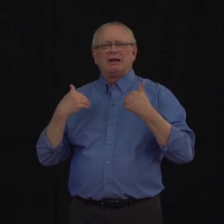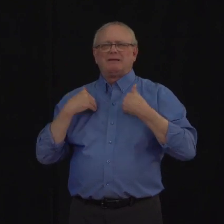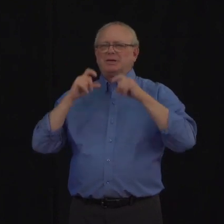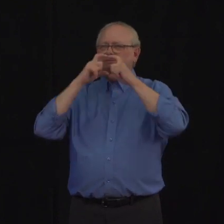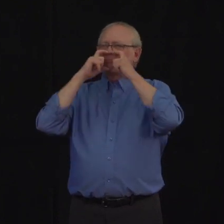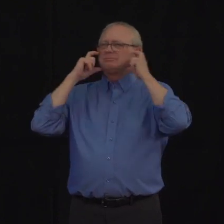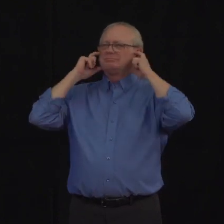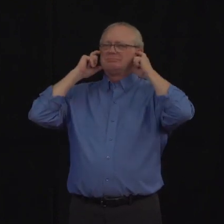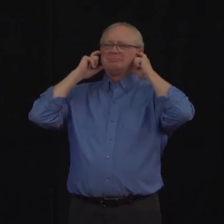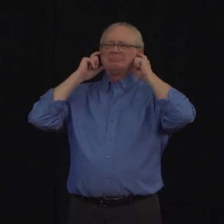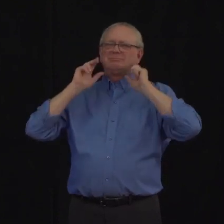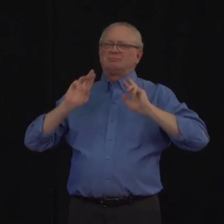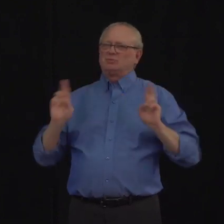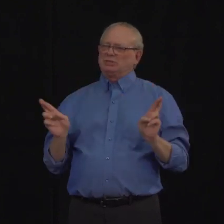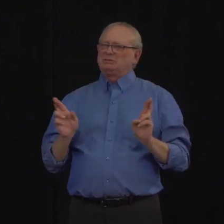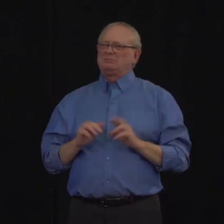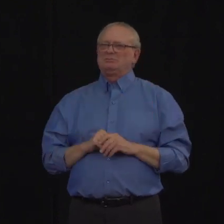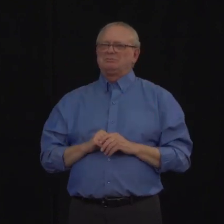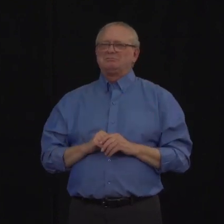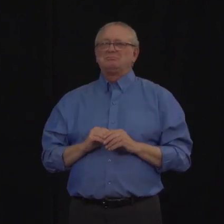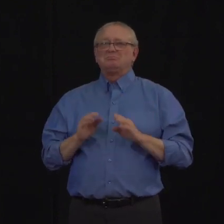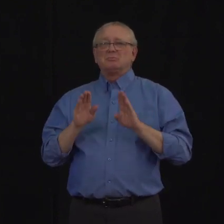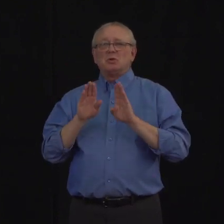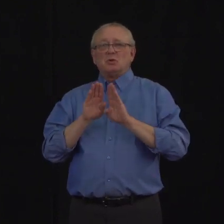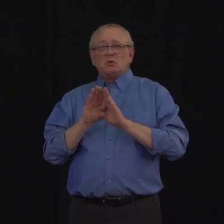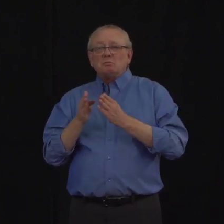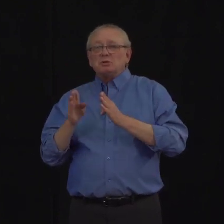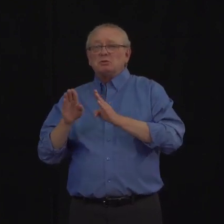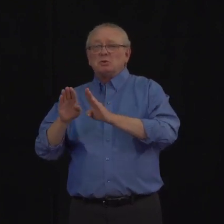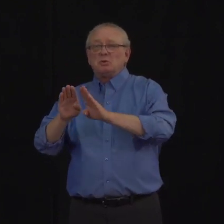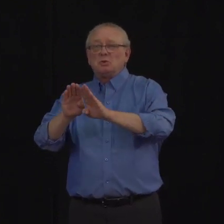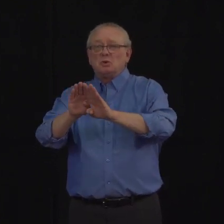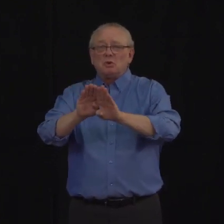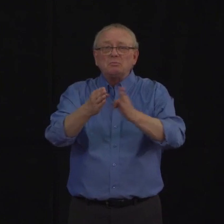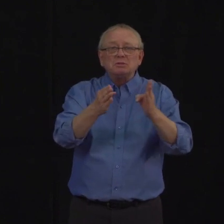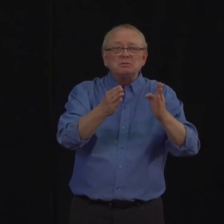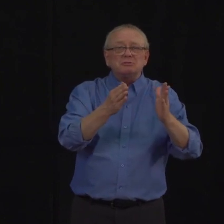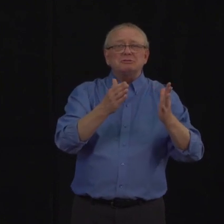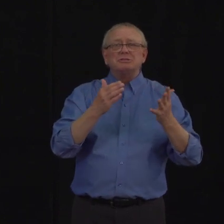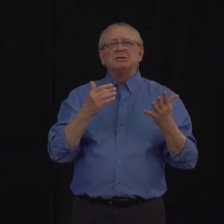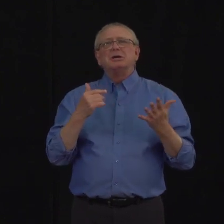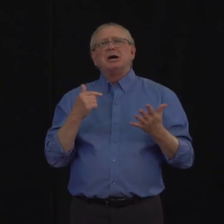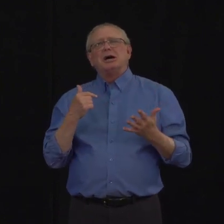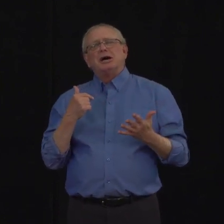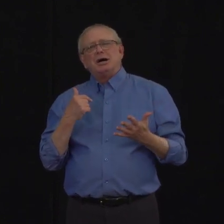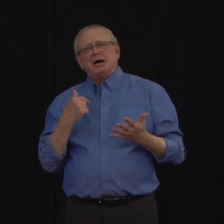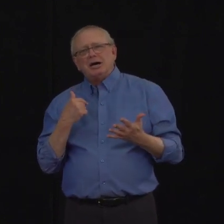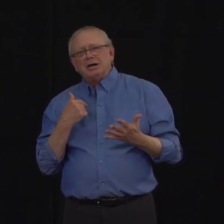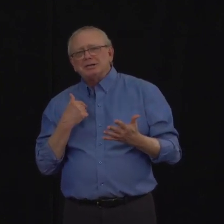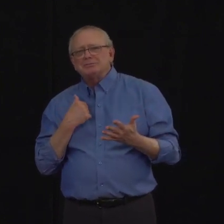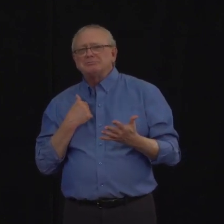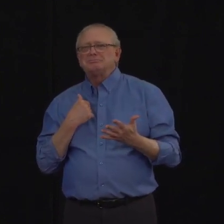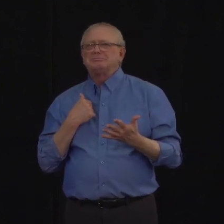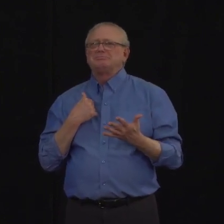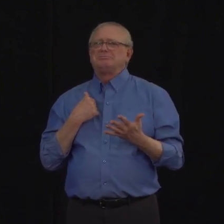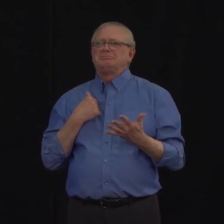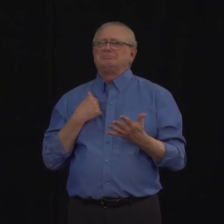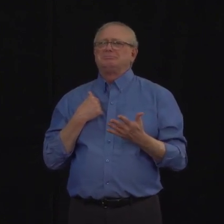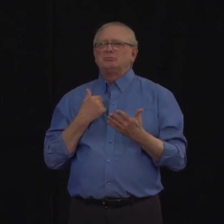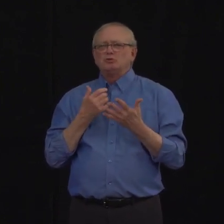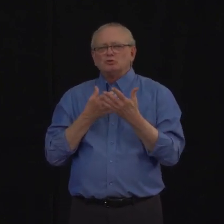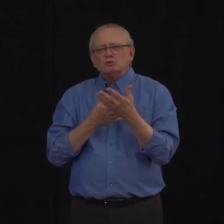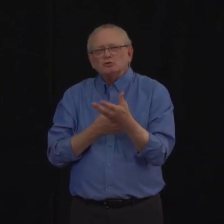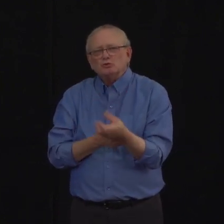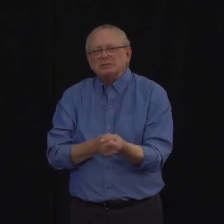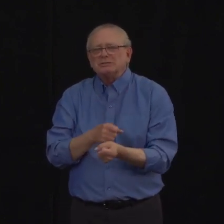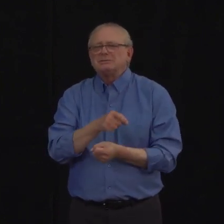part of our relaunch is going to be looking at businesses to be marketing themselves as safe places